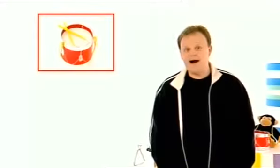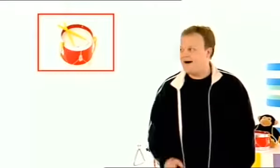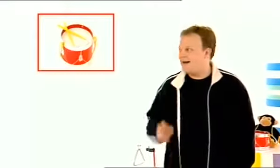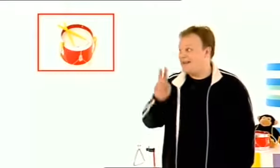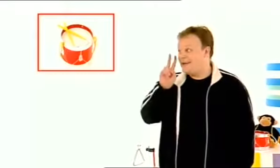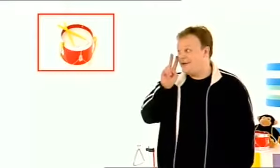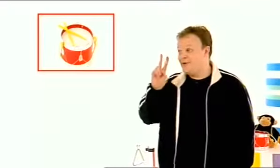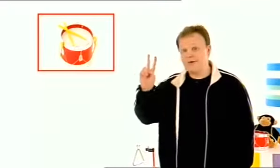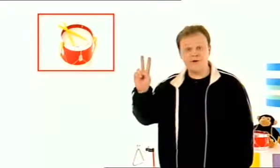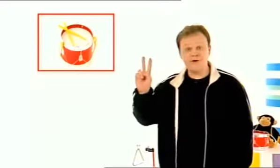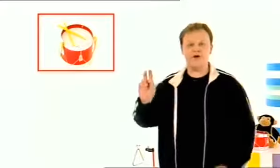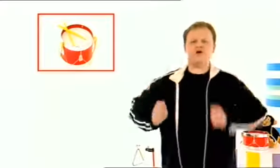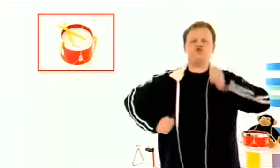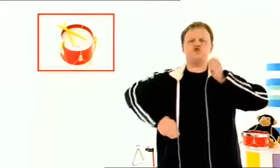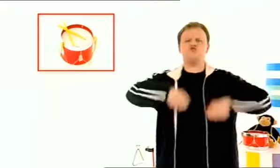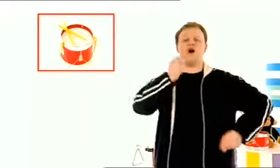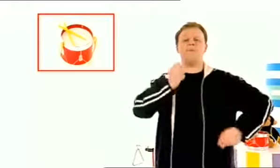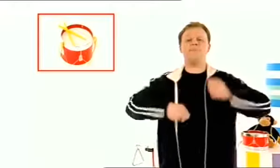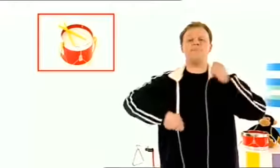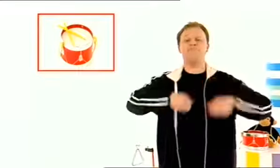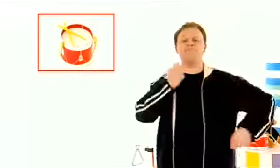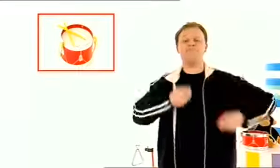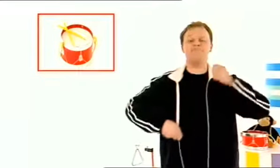Ah, look. Drum.